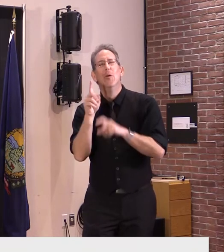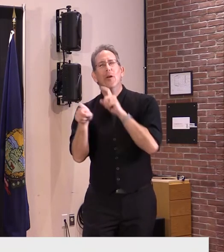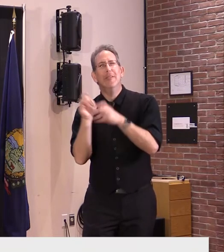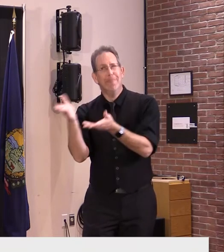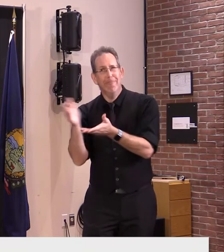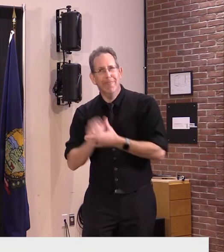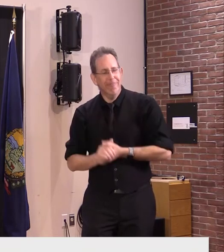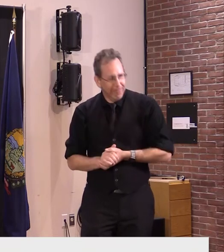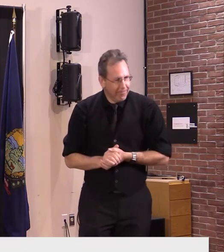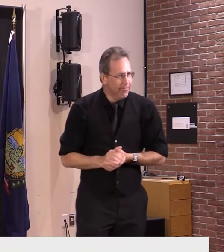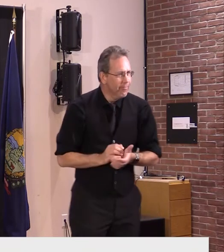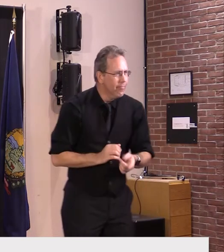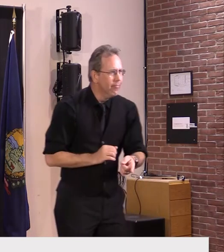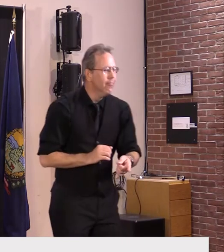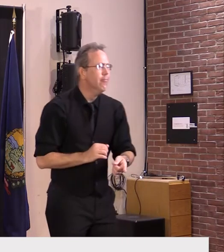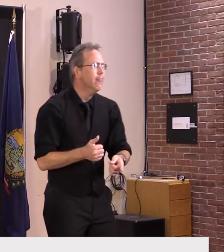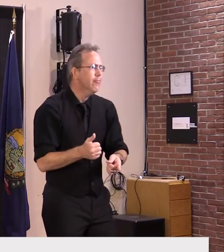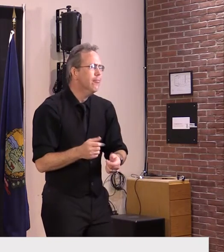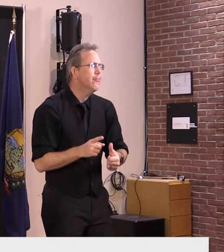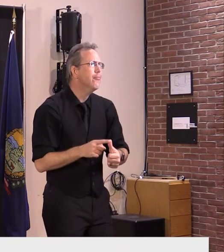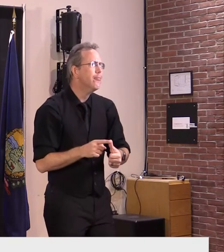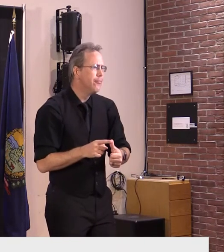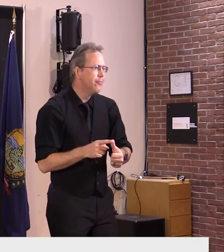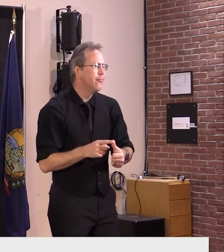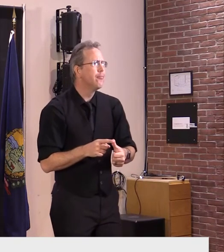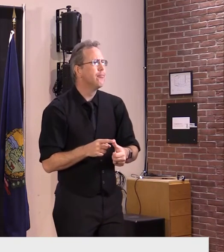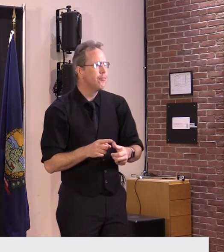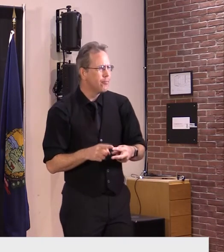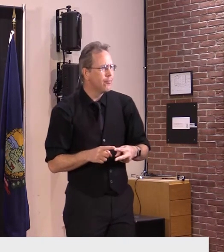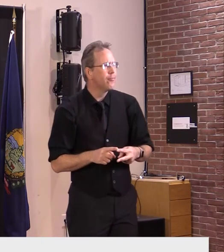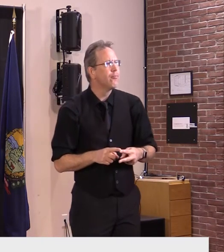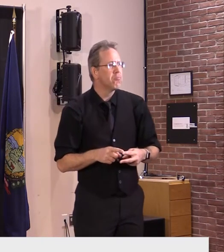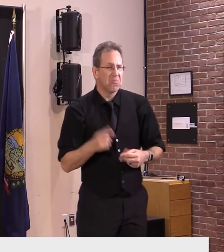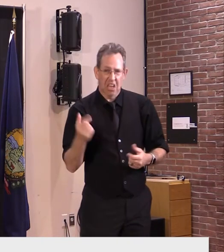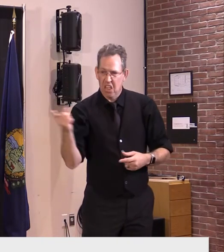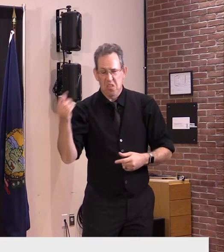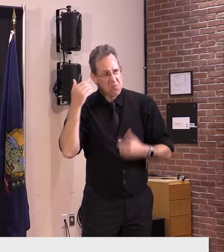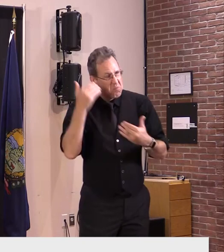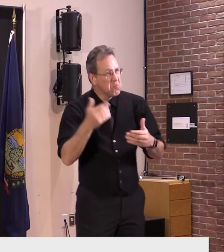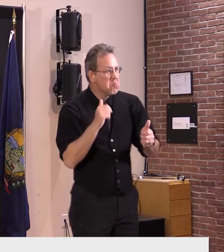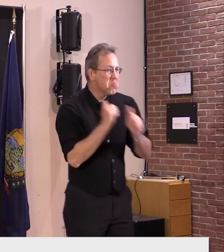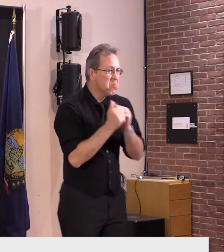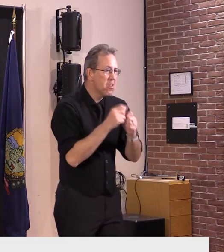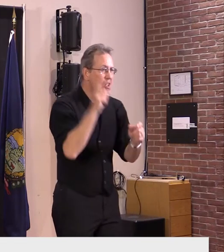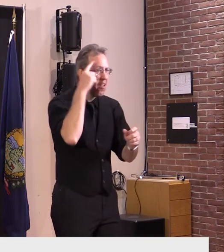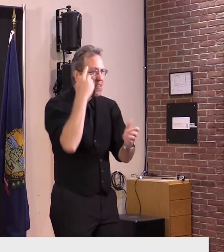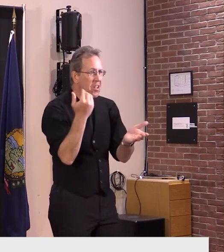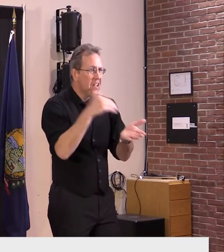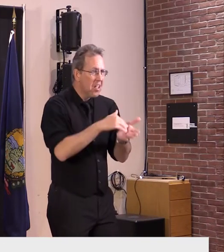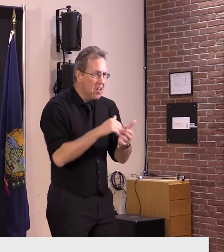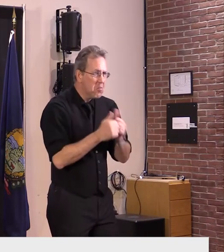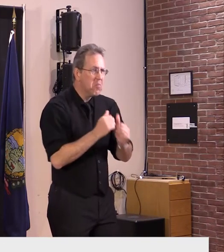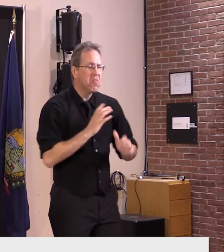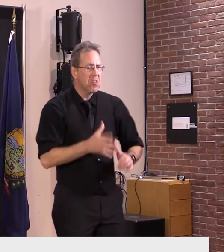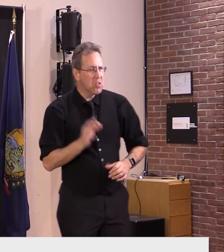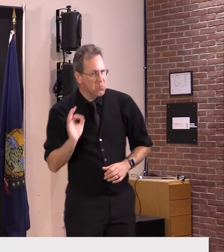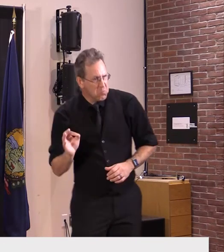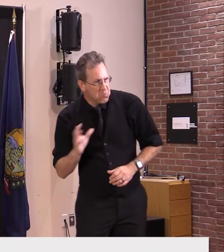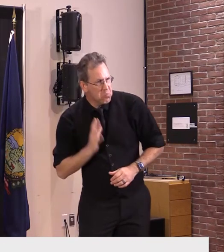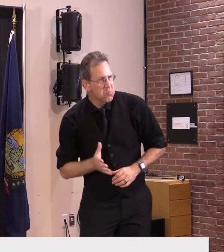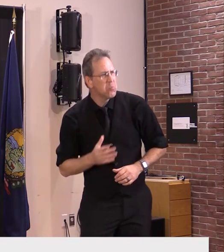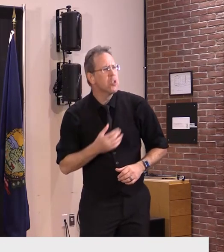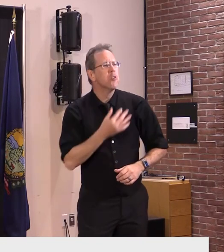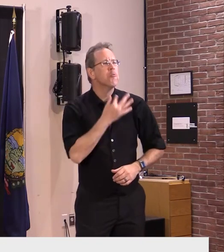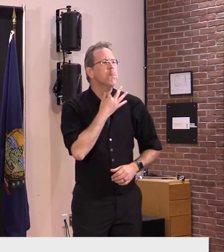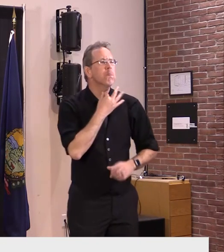is, now that you've made the decision to run for re-election, are there specific things that you're planning on